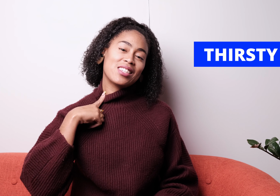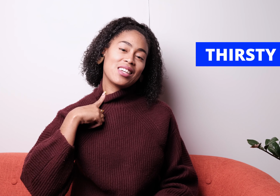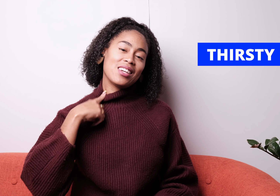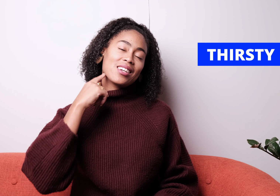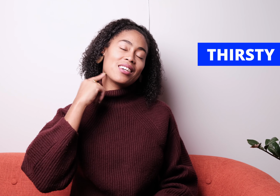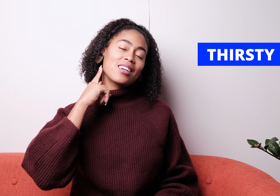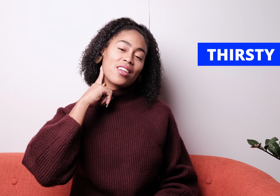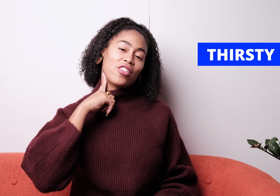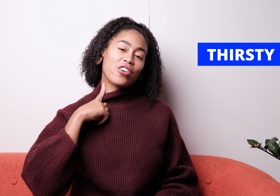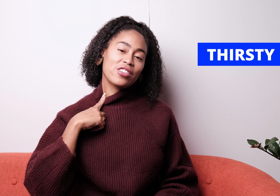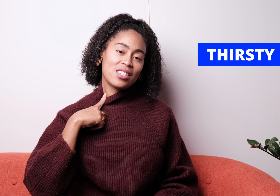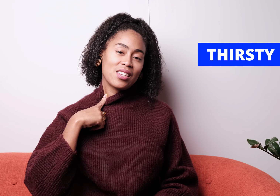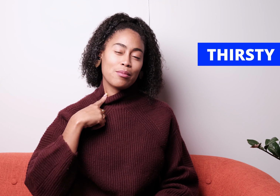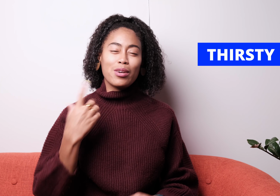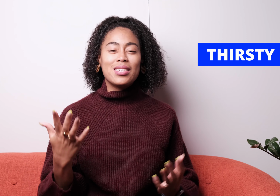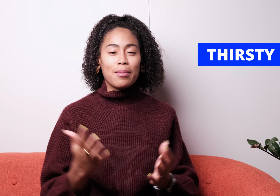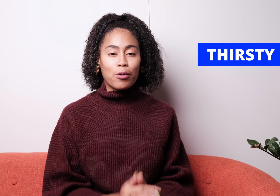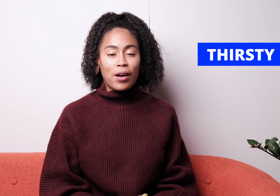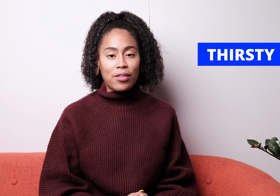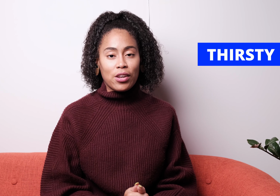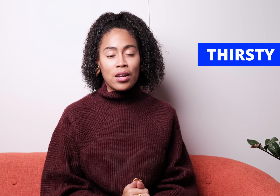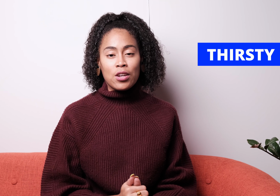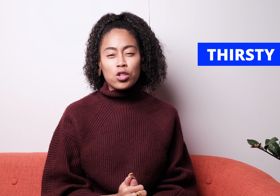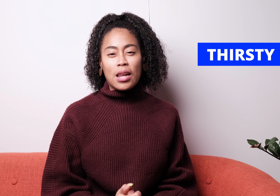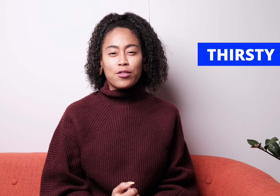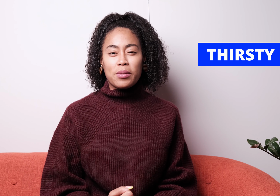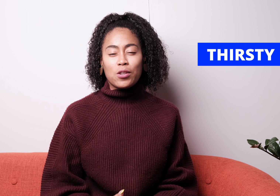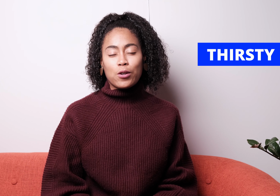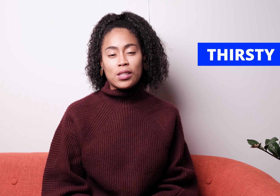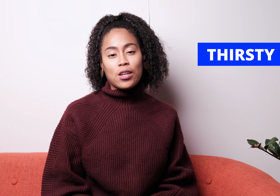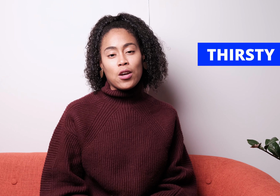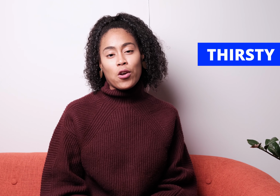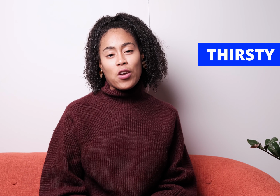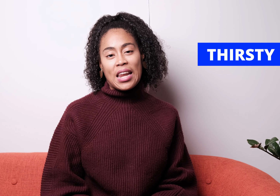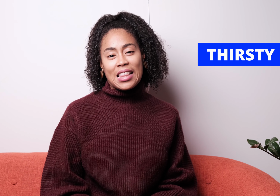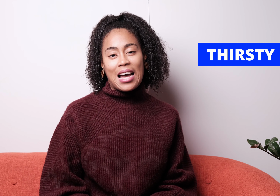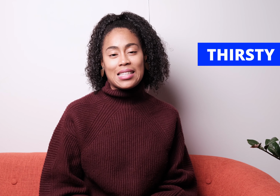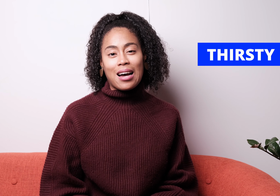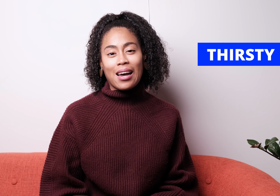Thirsty. Thirsty. Pretty simple, right? They shouldn't have too much difficulty creating that sign.